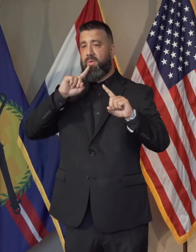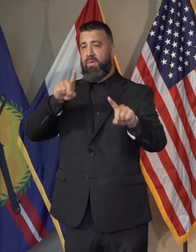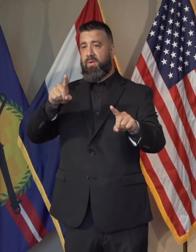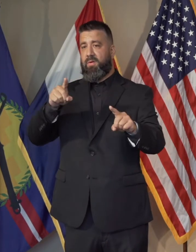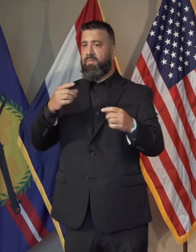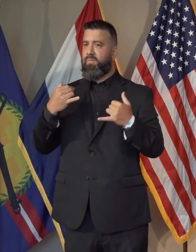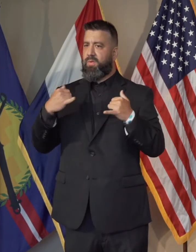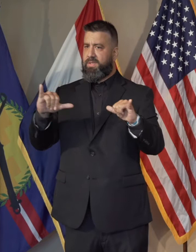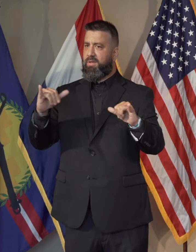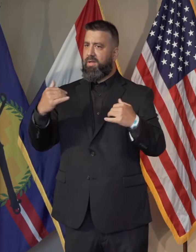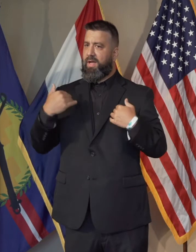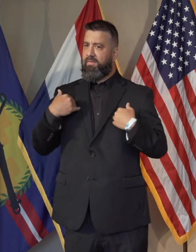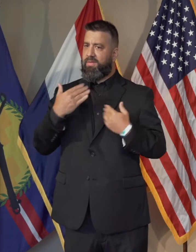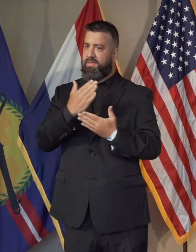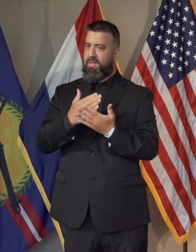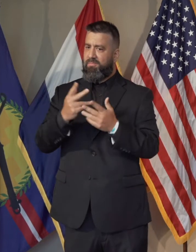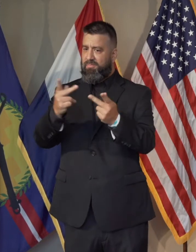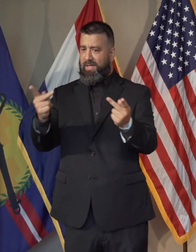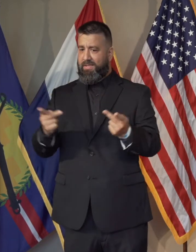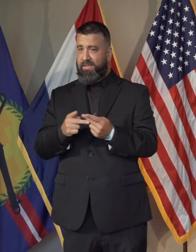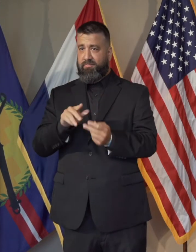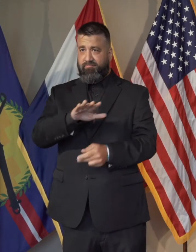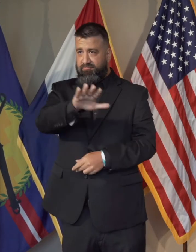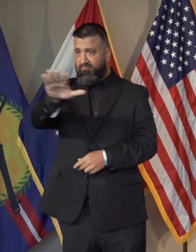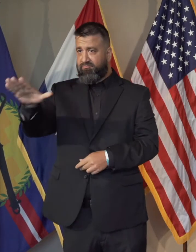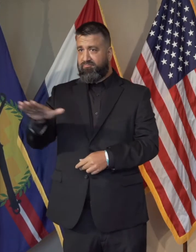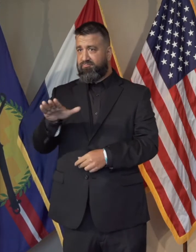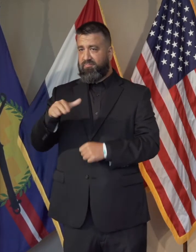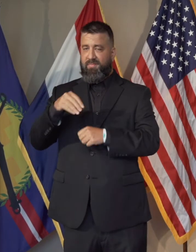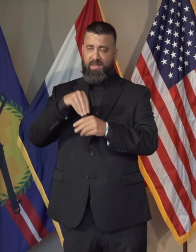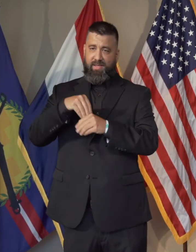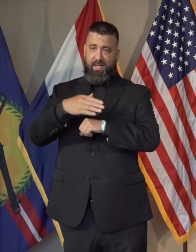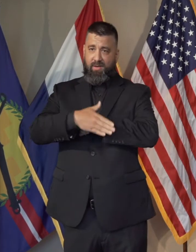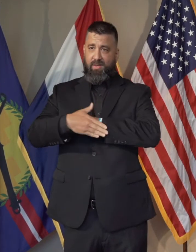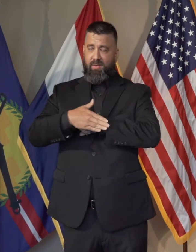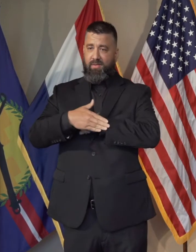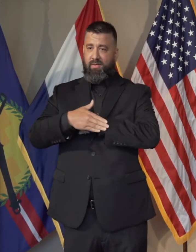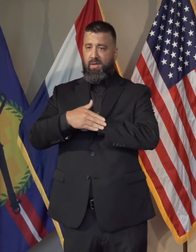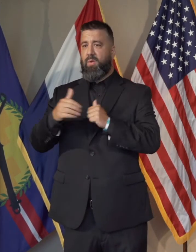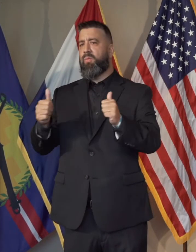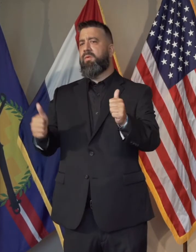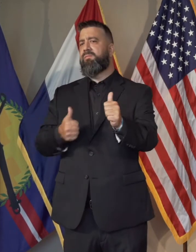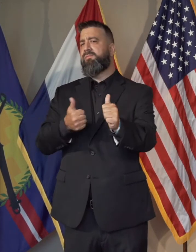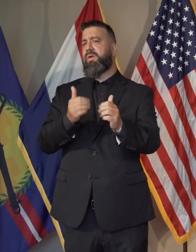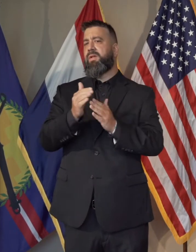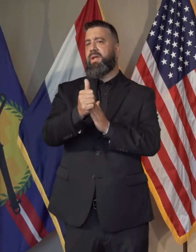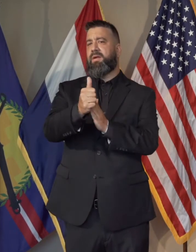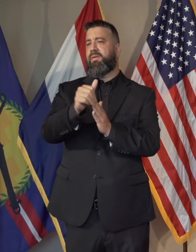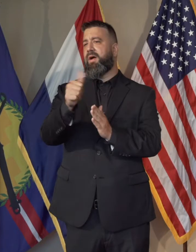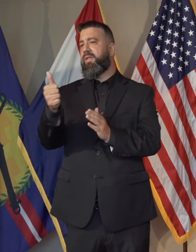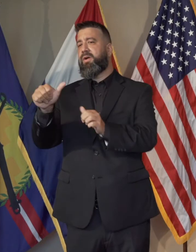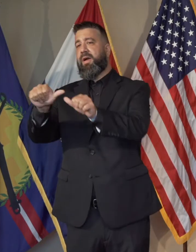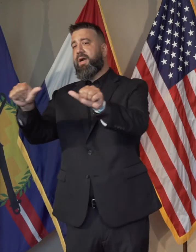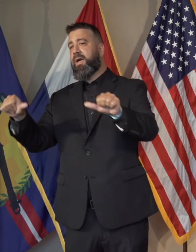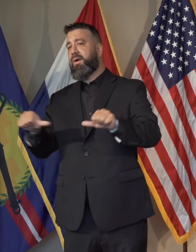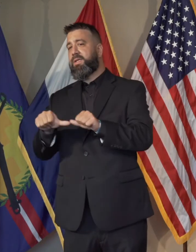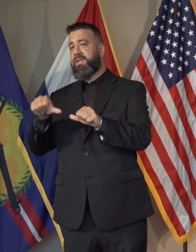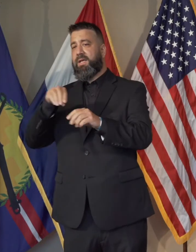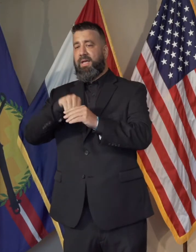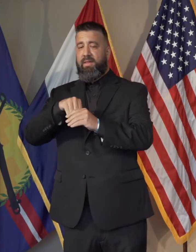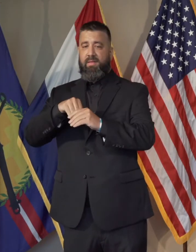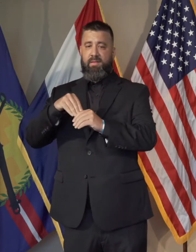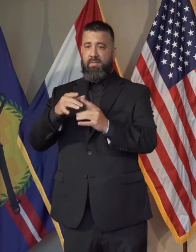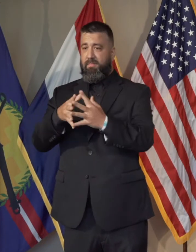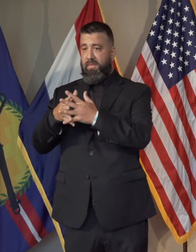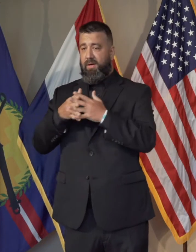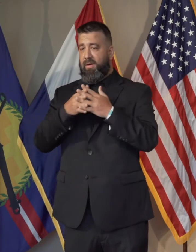still have a gap in some places of our community, in some places of the county, and we're following the lead of other areas of our country who have been successful